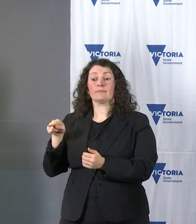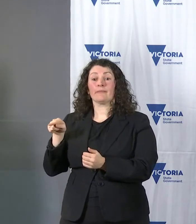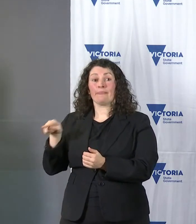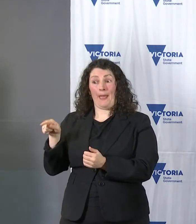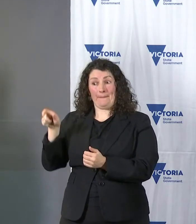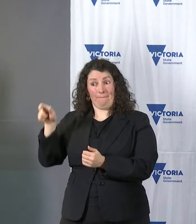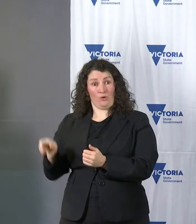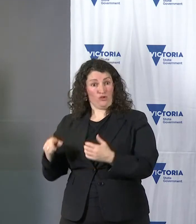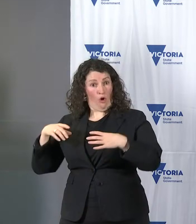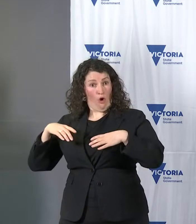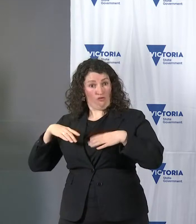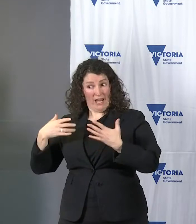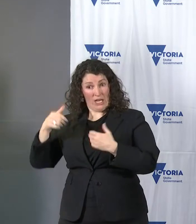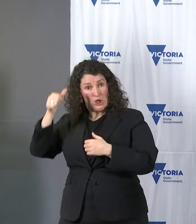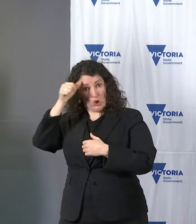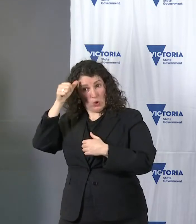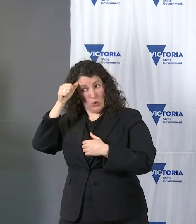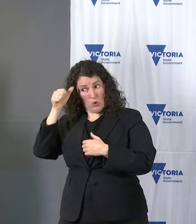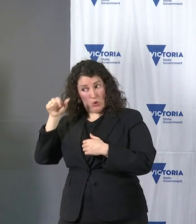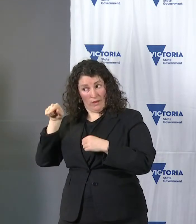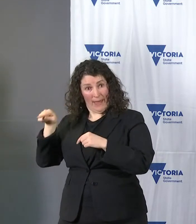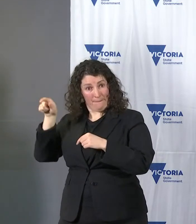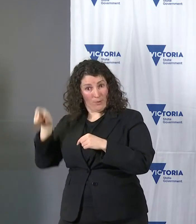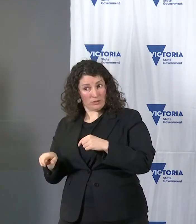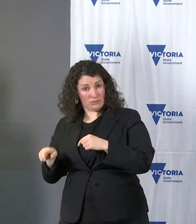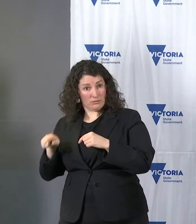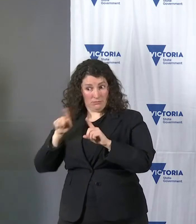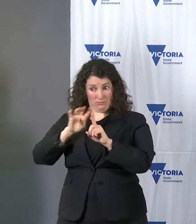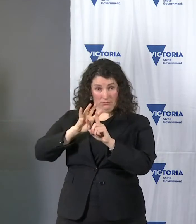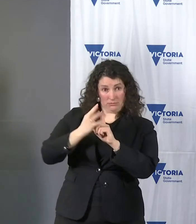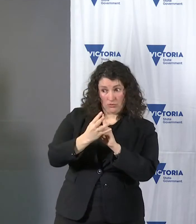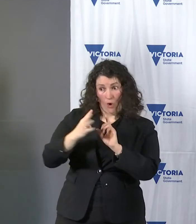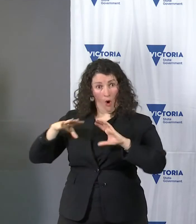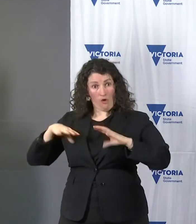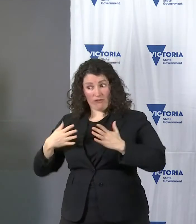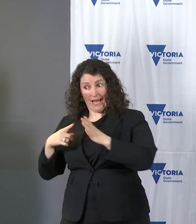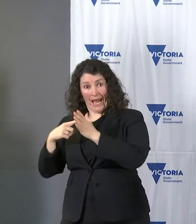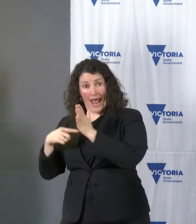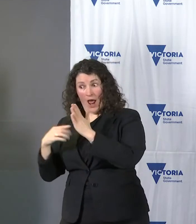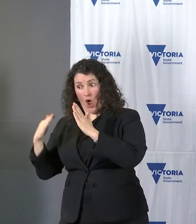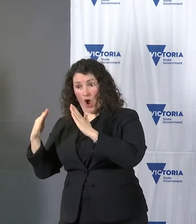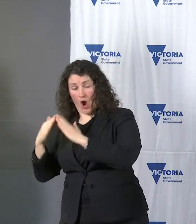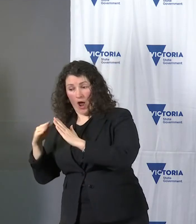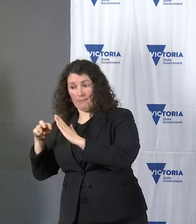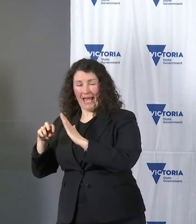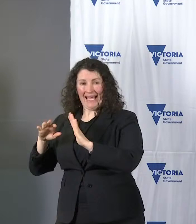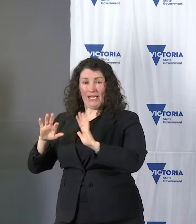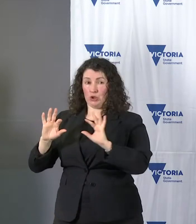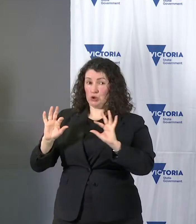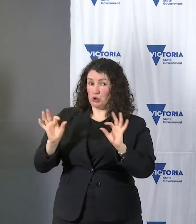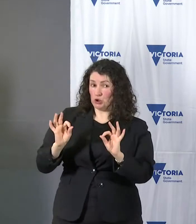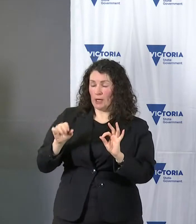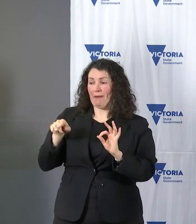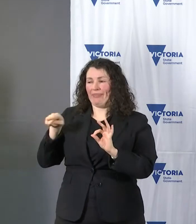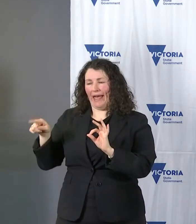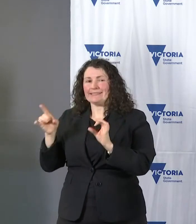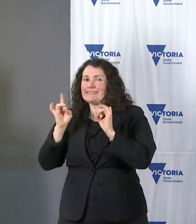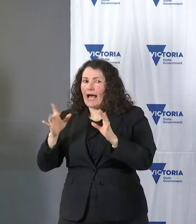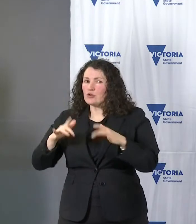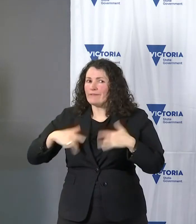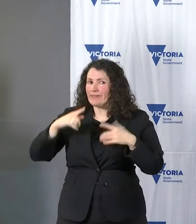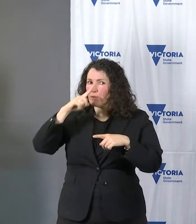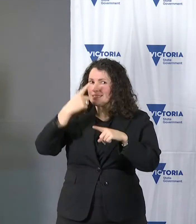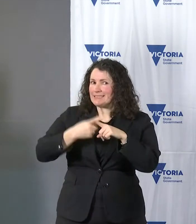close contact, and we do know that symptoms began on Monday evening with the person. They were